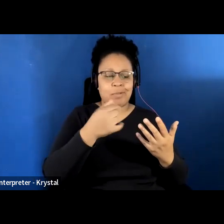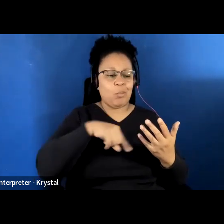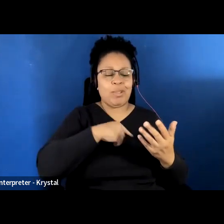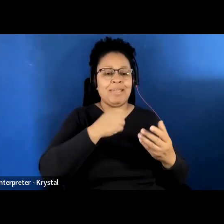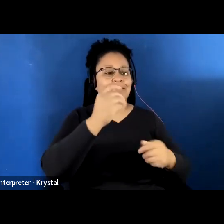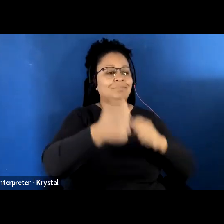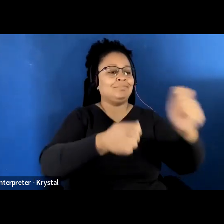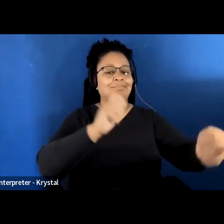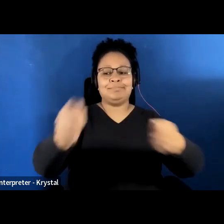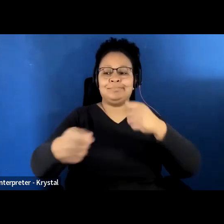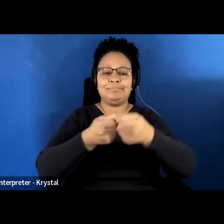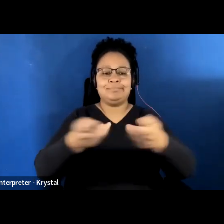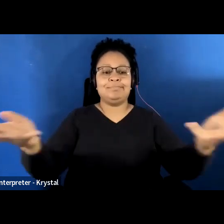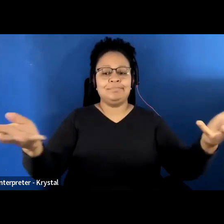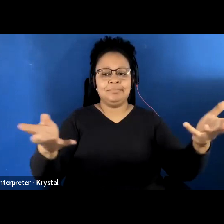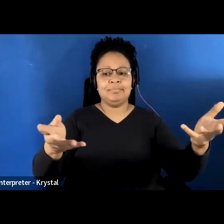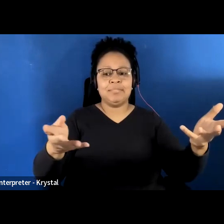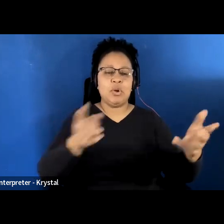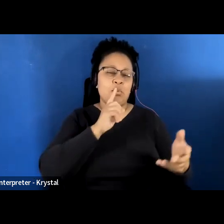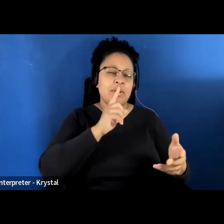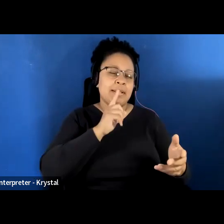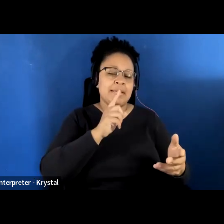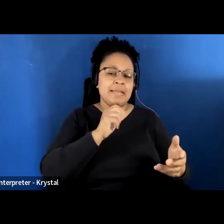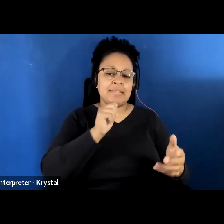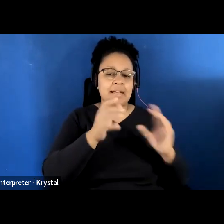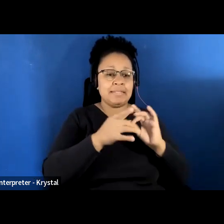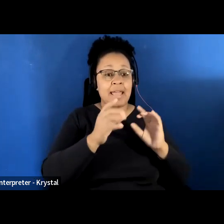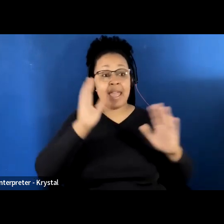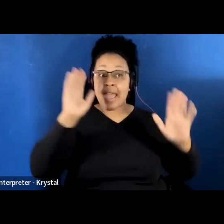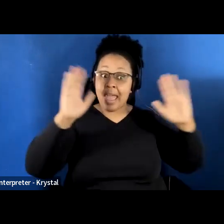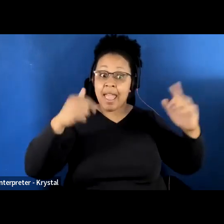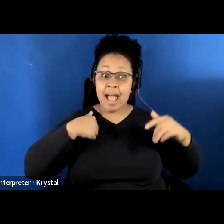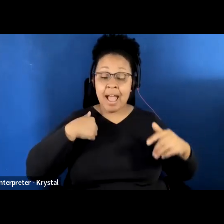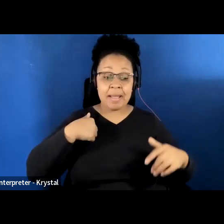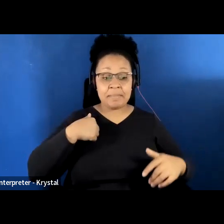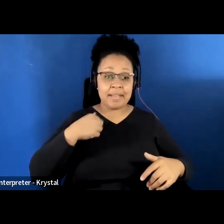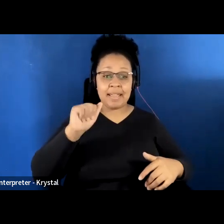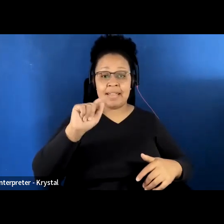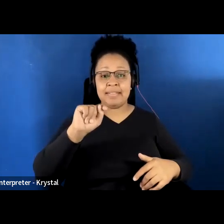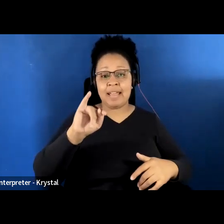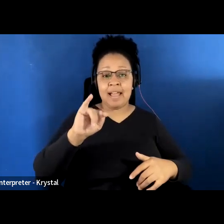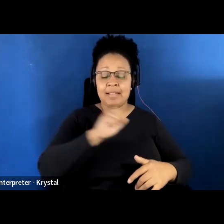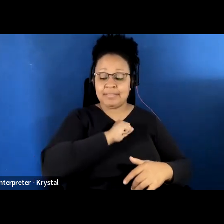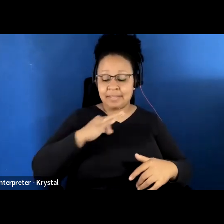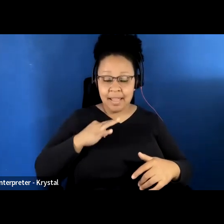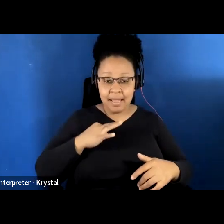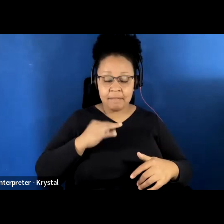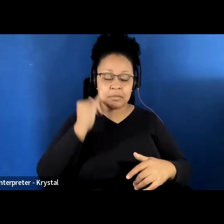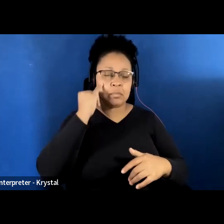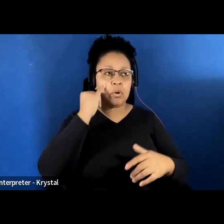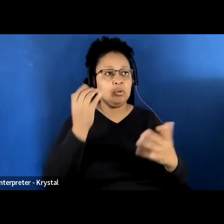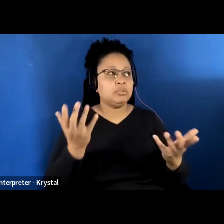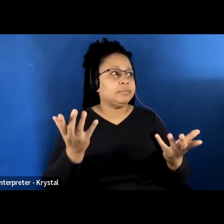cap frequently. So that doesn't necessarily say, hey, I'm an ATI staff, but if it was something that was